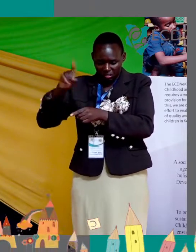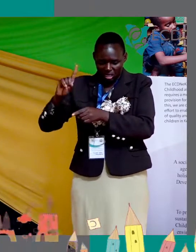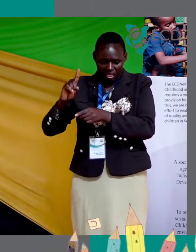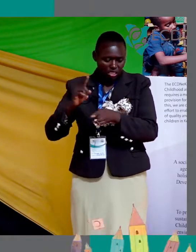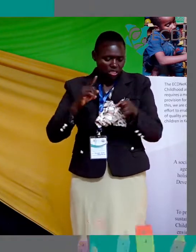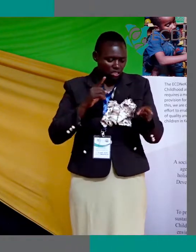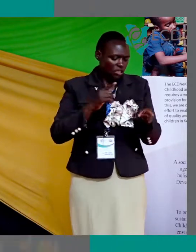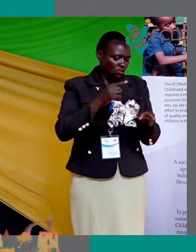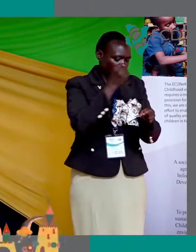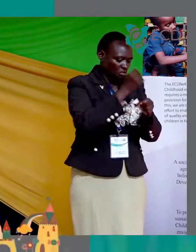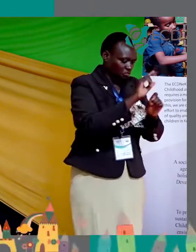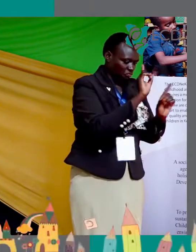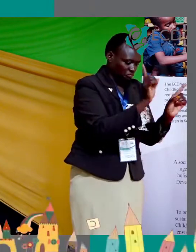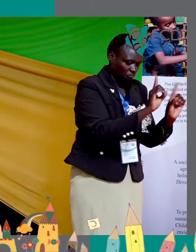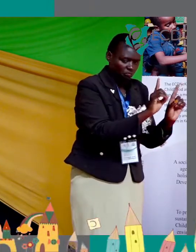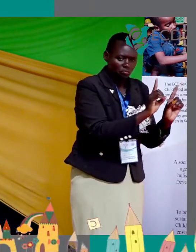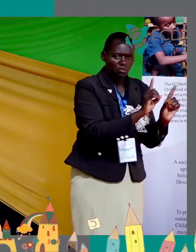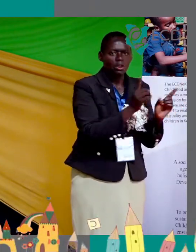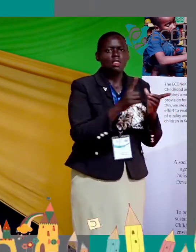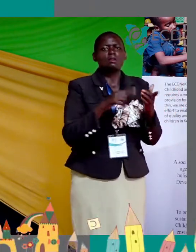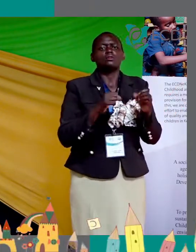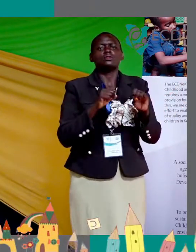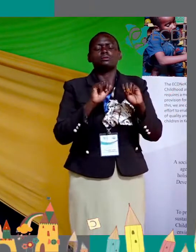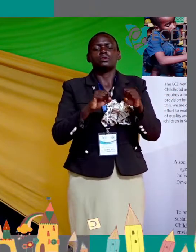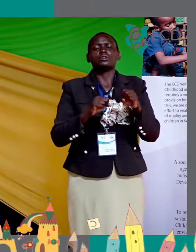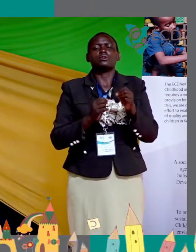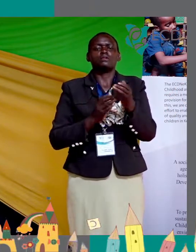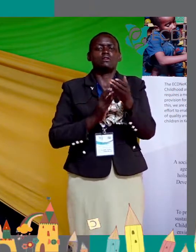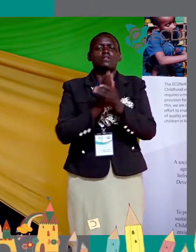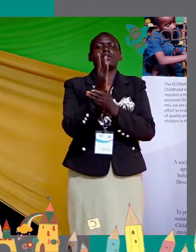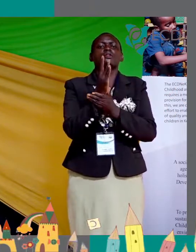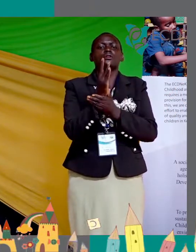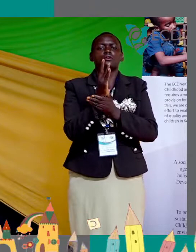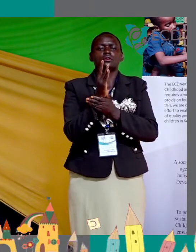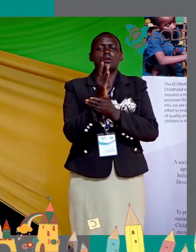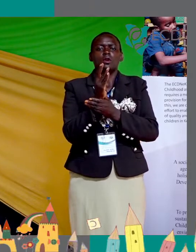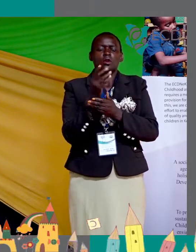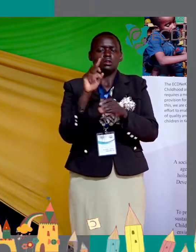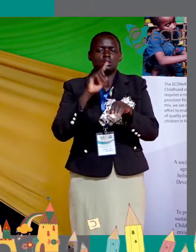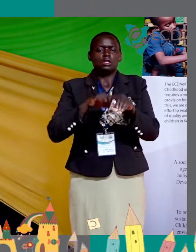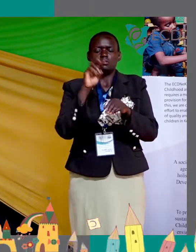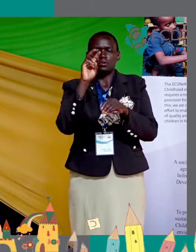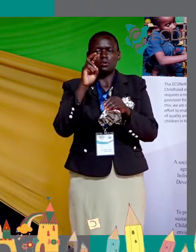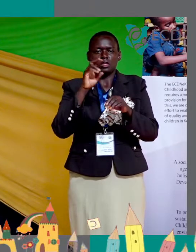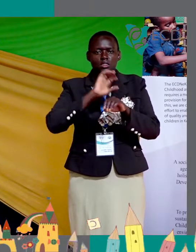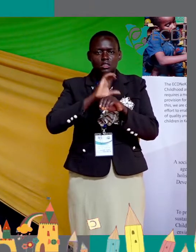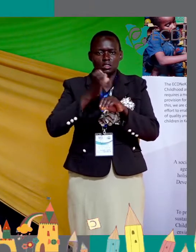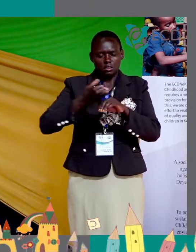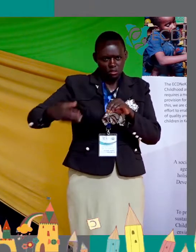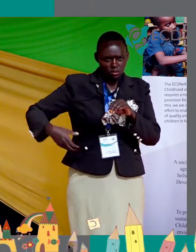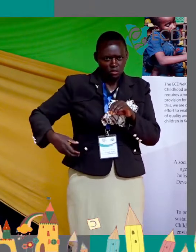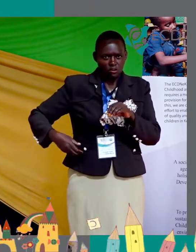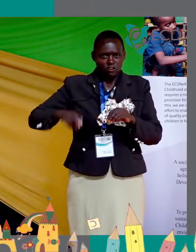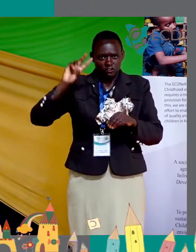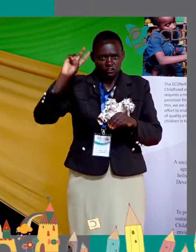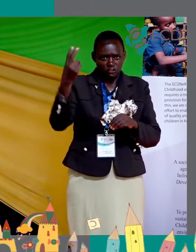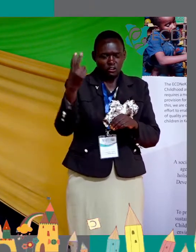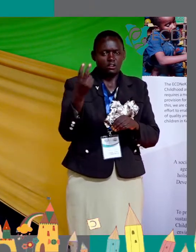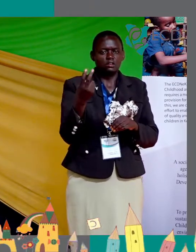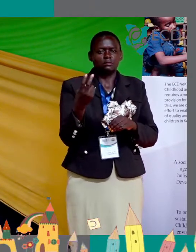the don'ts, that is what will give us a breakthrough with regard to issues of teenage pregnancy. The second